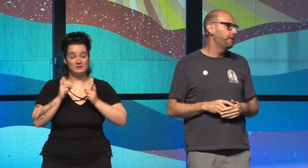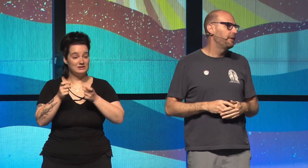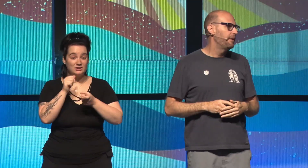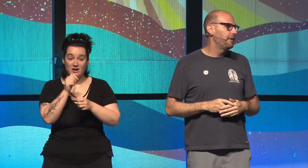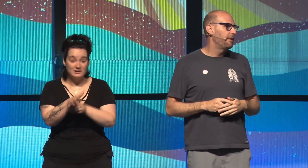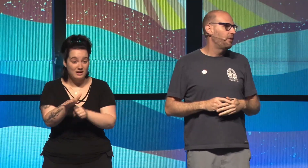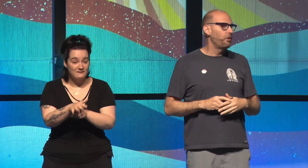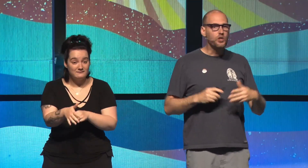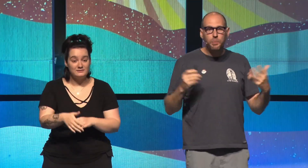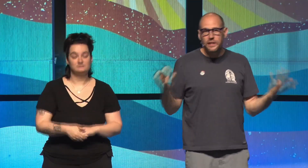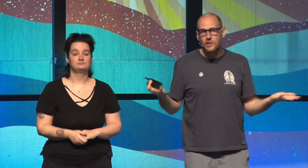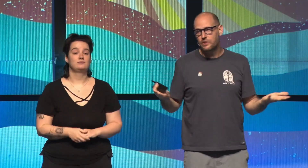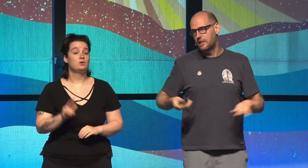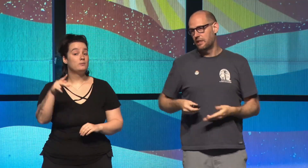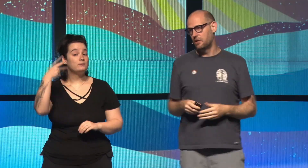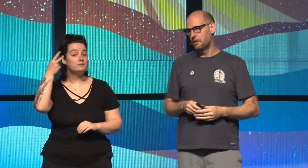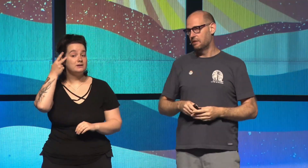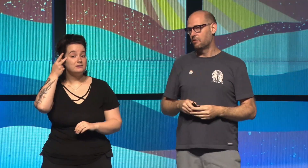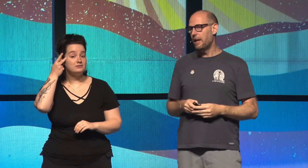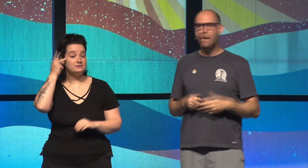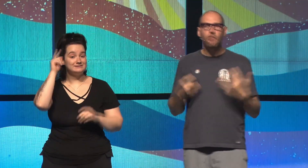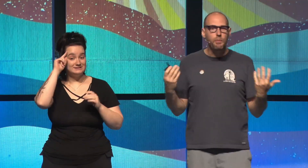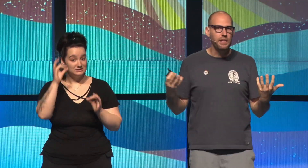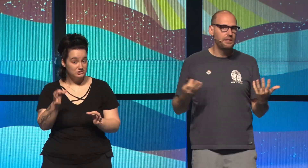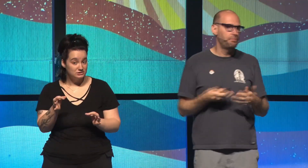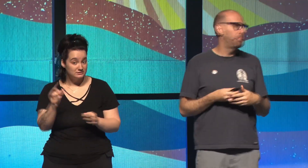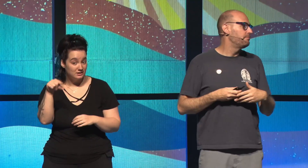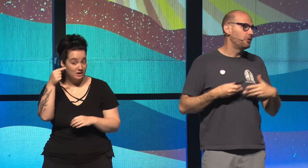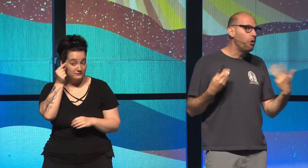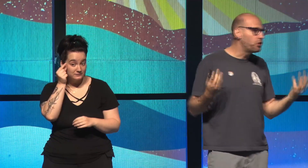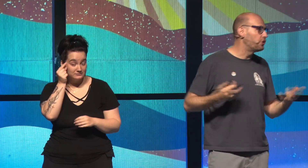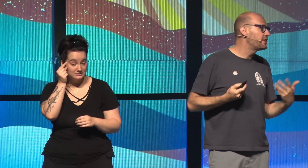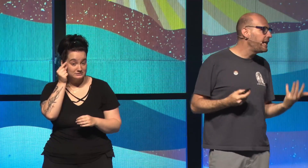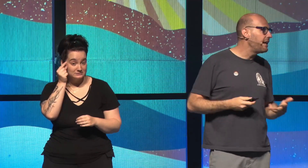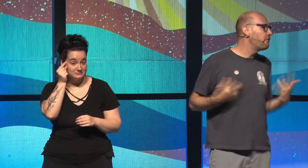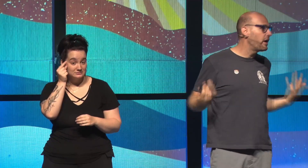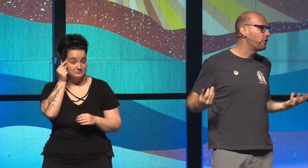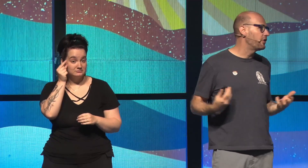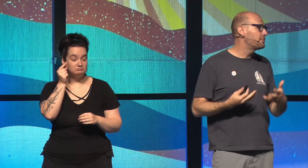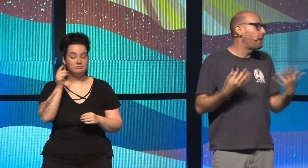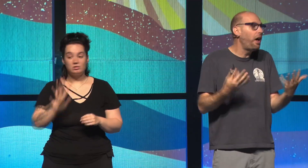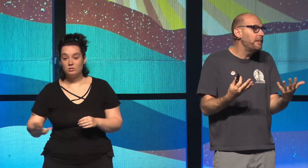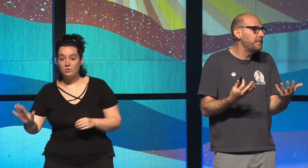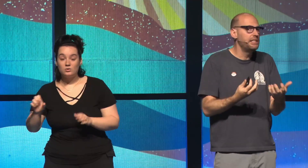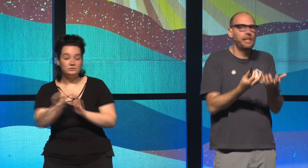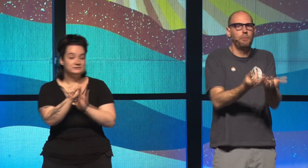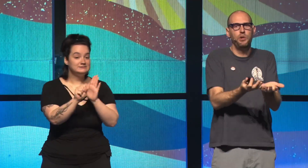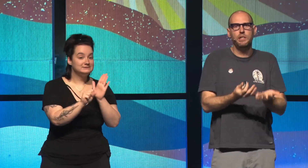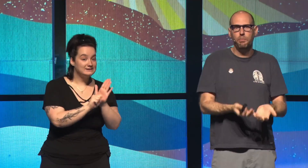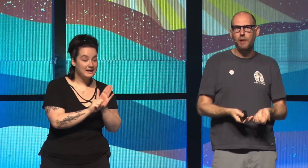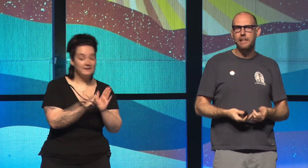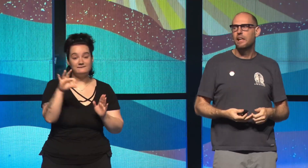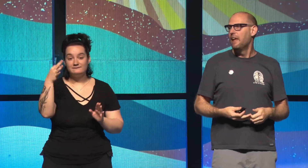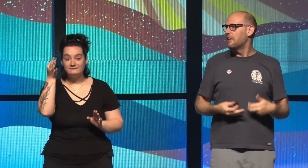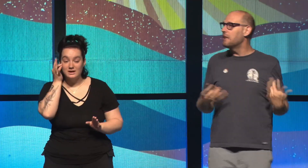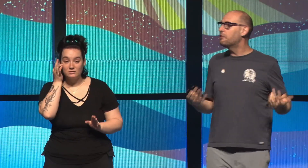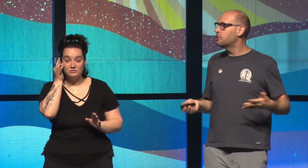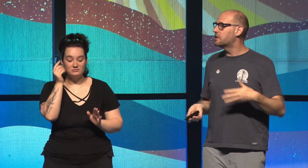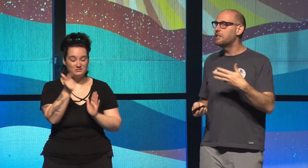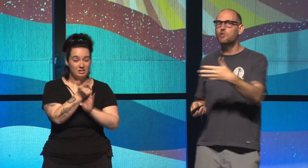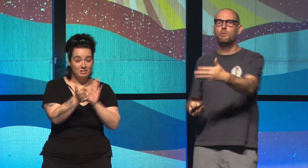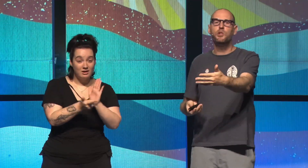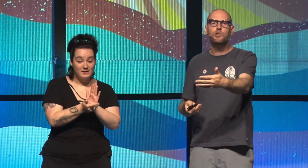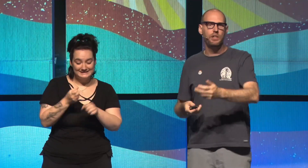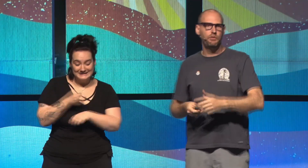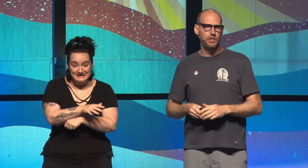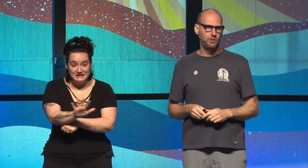fundraising. Or there's political decisions, right? Governments, local, state, federal, there's policies that get put into place that influence